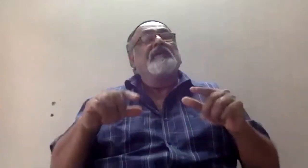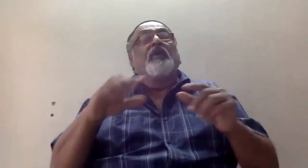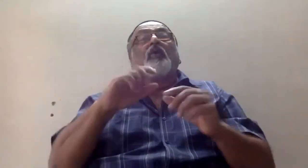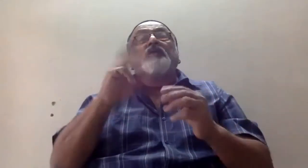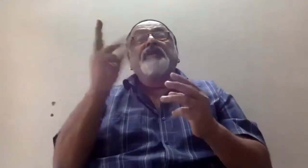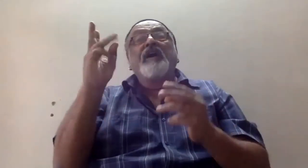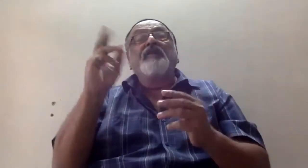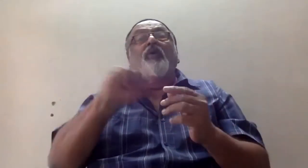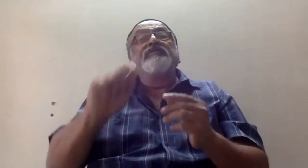official language.